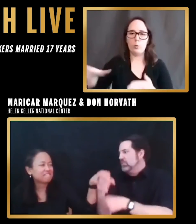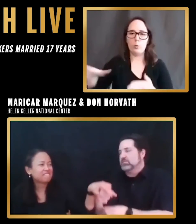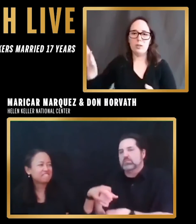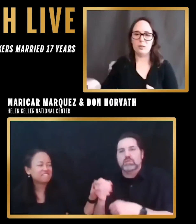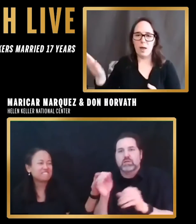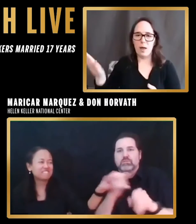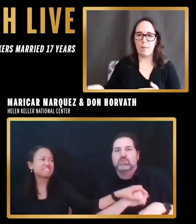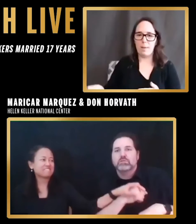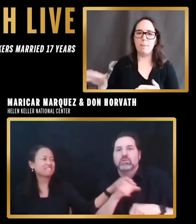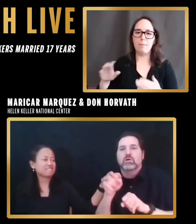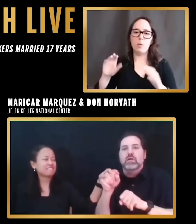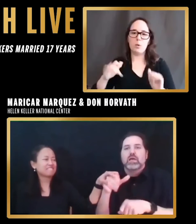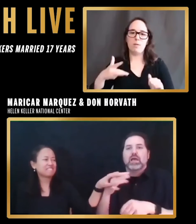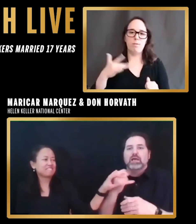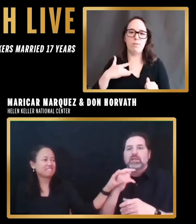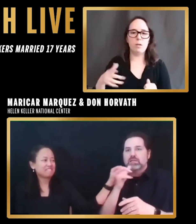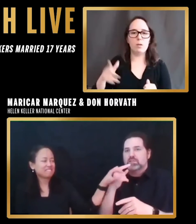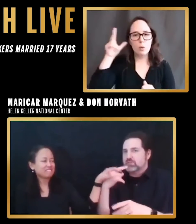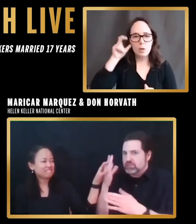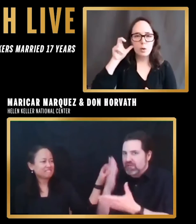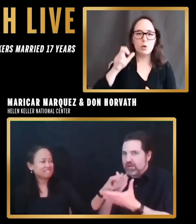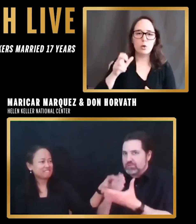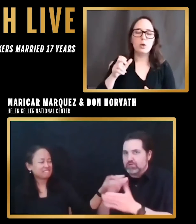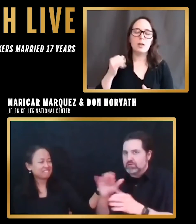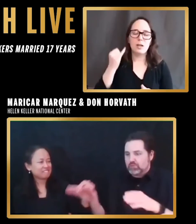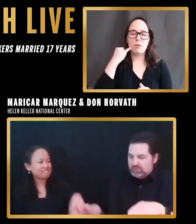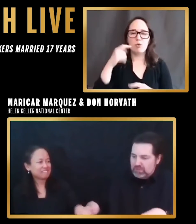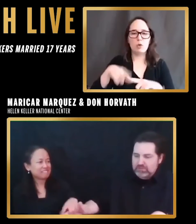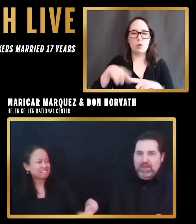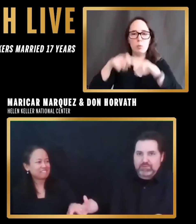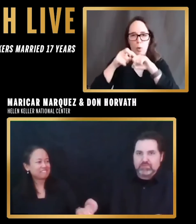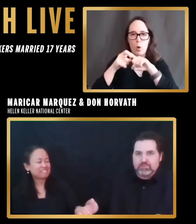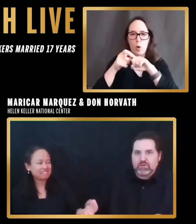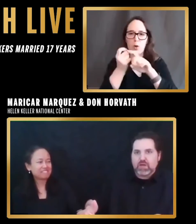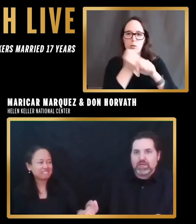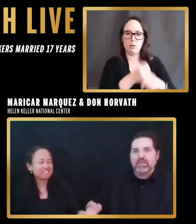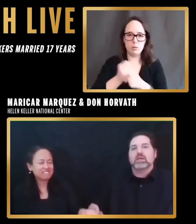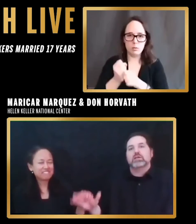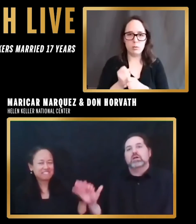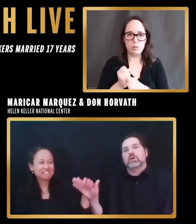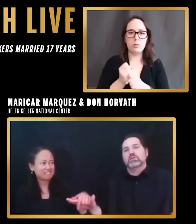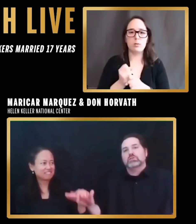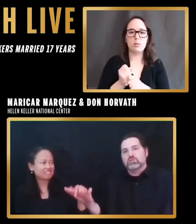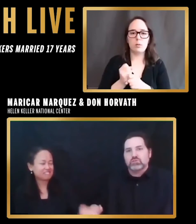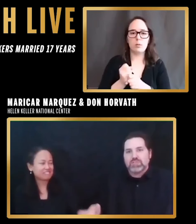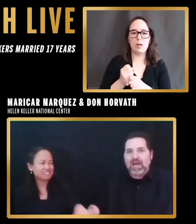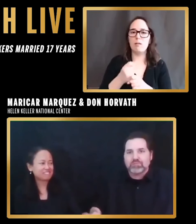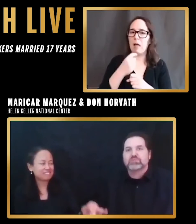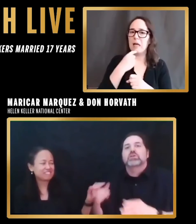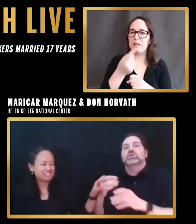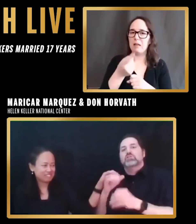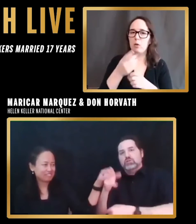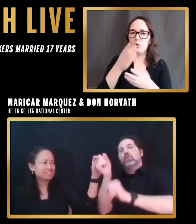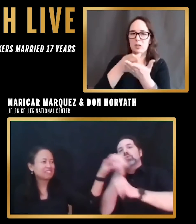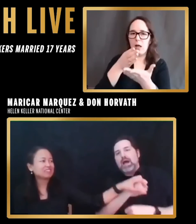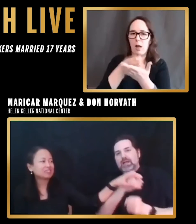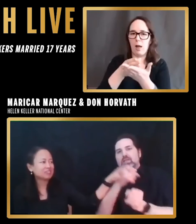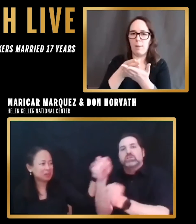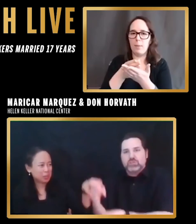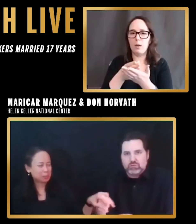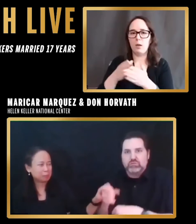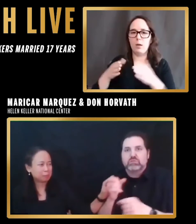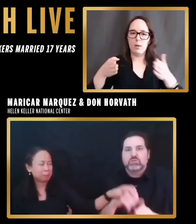rowing or whatever, and I tell her stop, don't, I'll tap the side, and then another 2 taps, she'll go